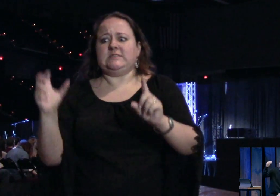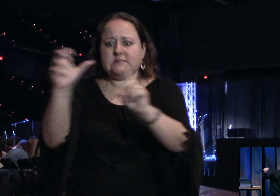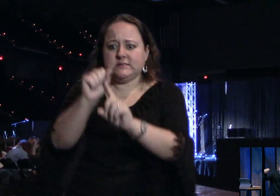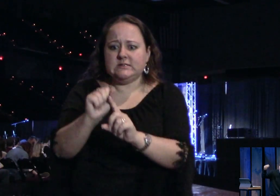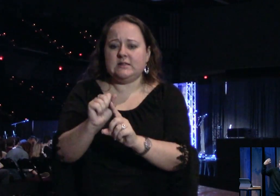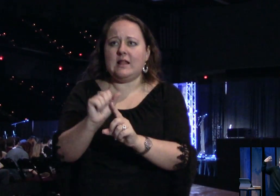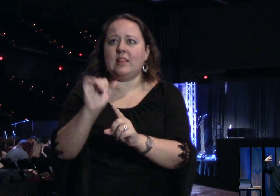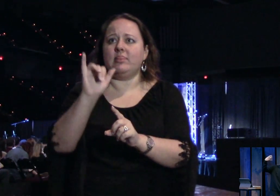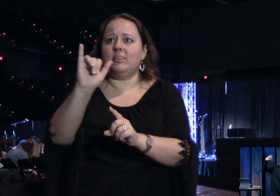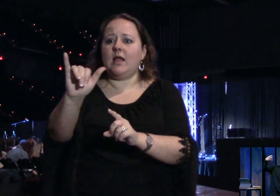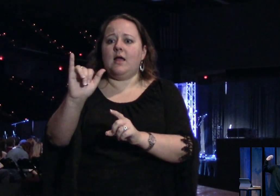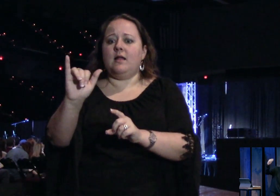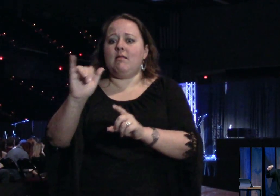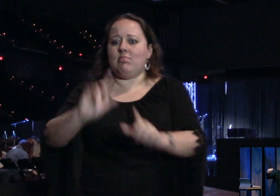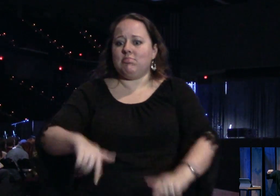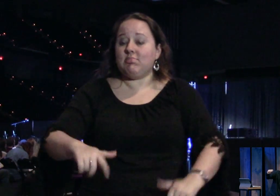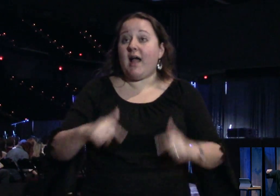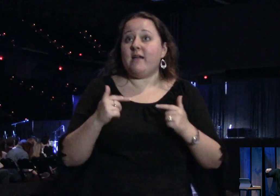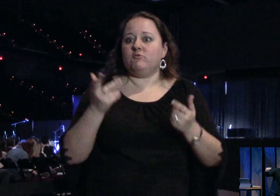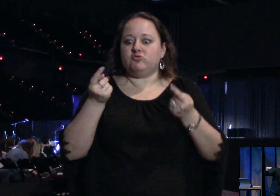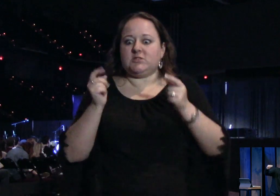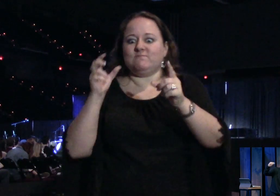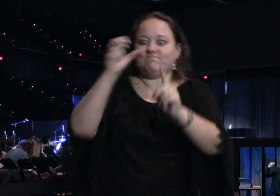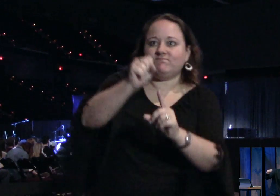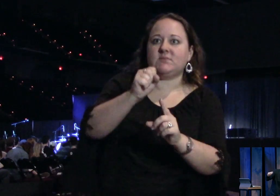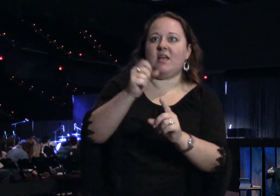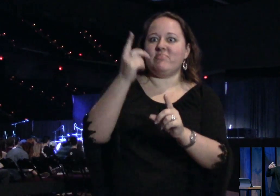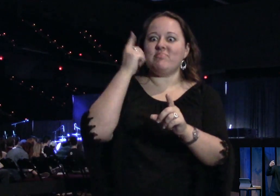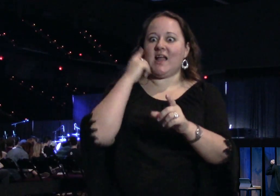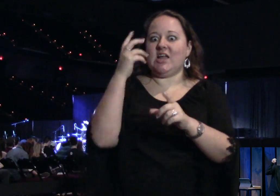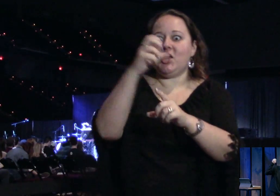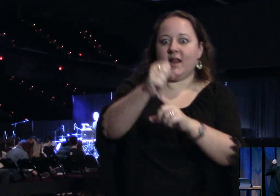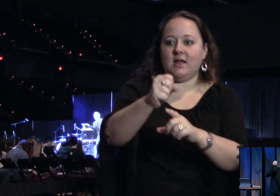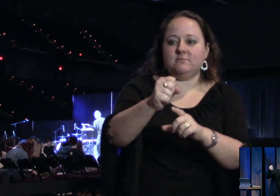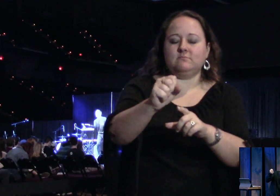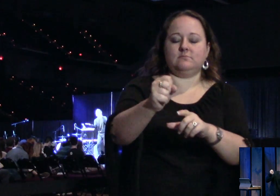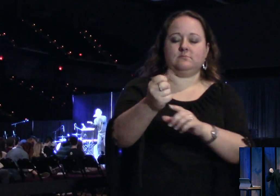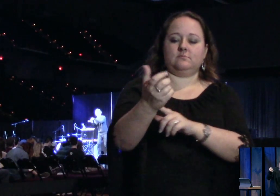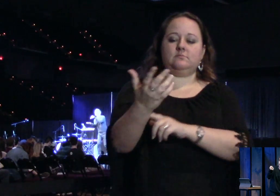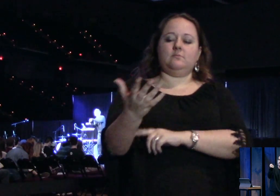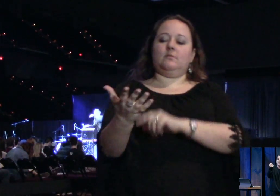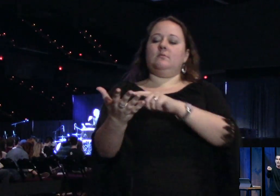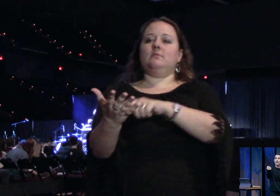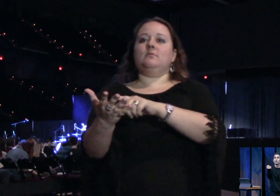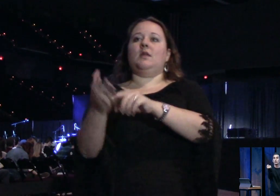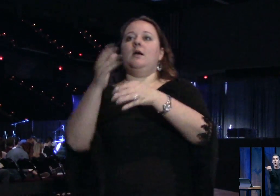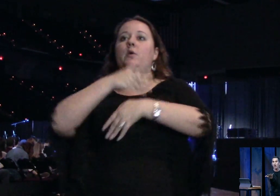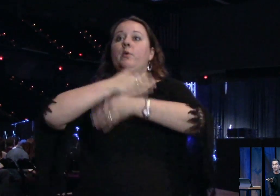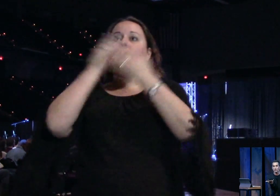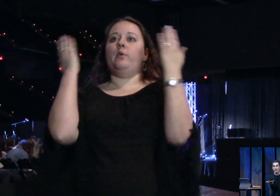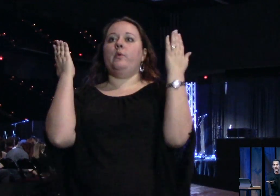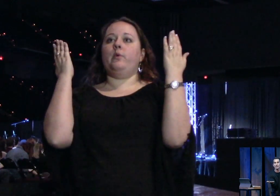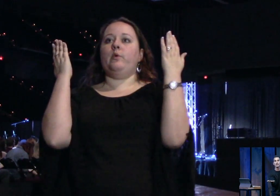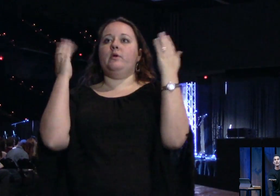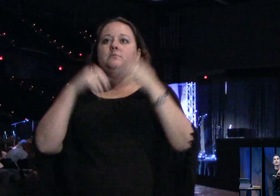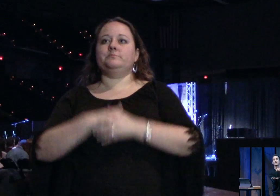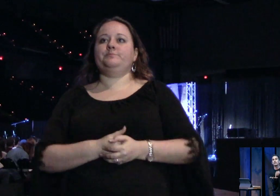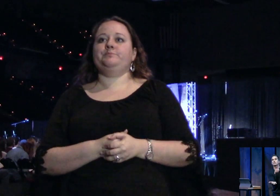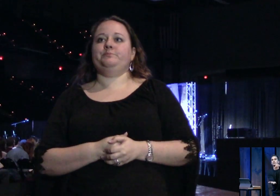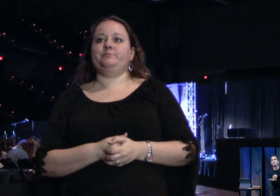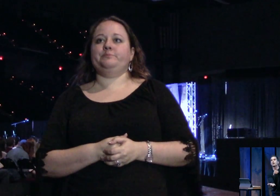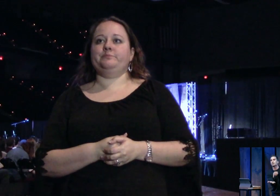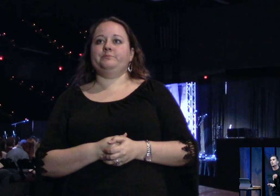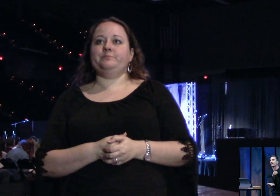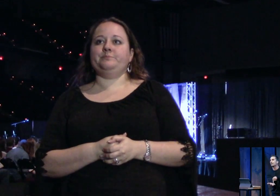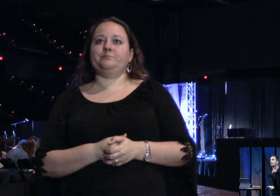go to grasp for the $20 bill, which is life, you think you get it, you get to the end, you open your hand, and it